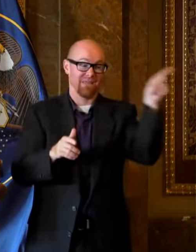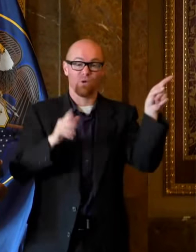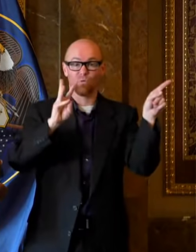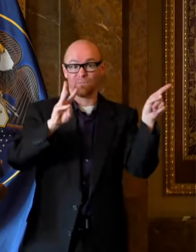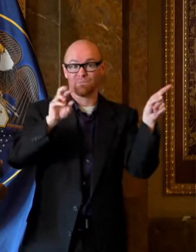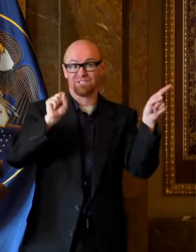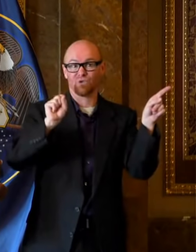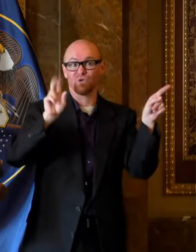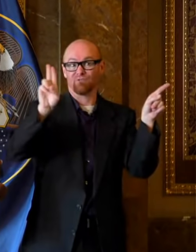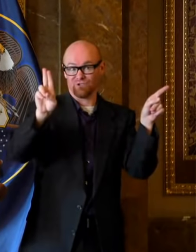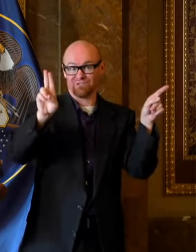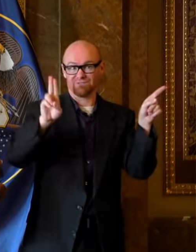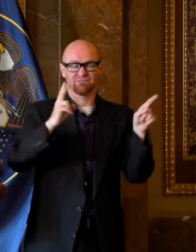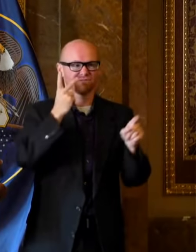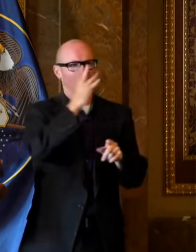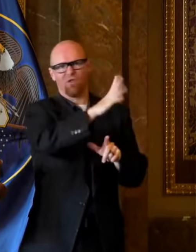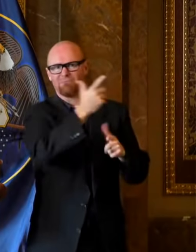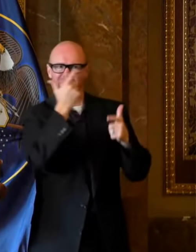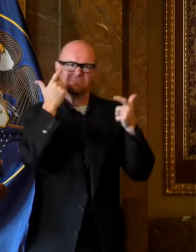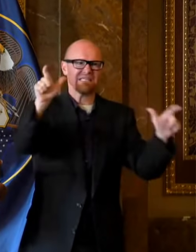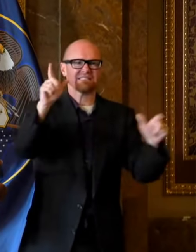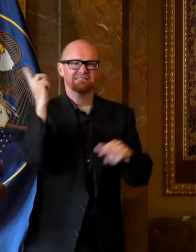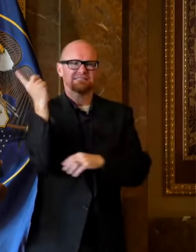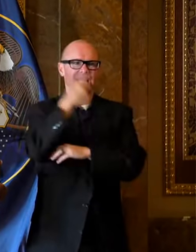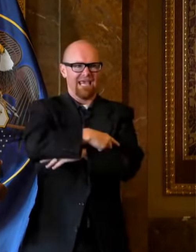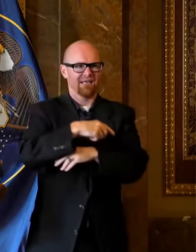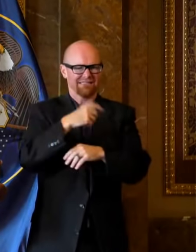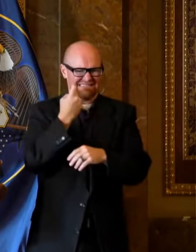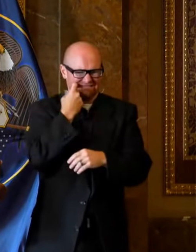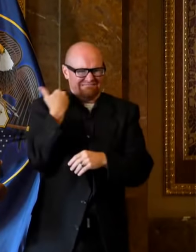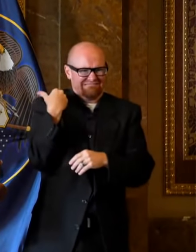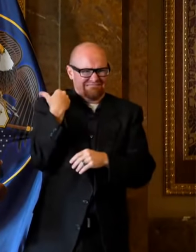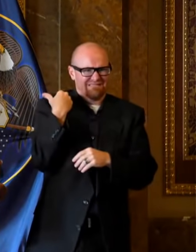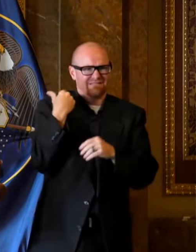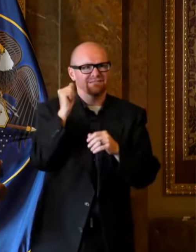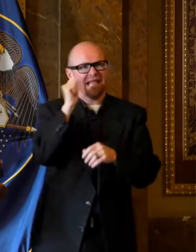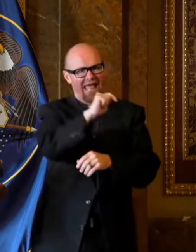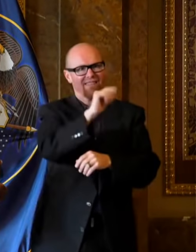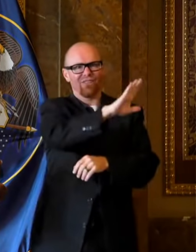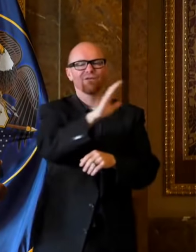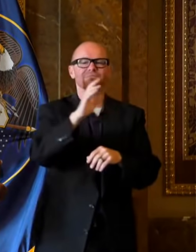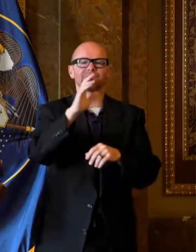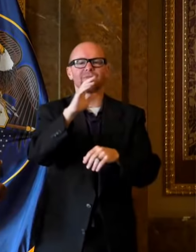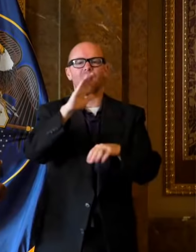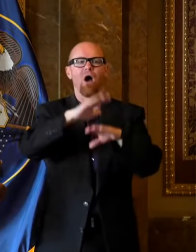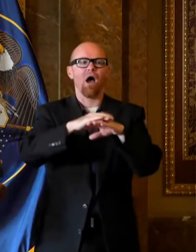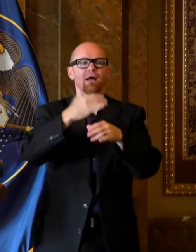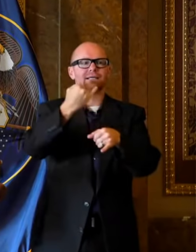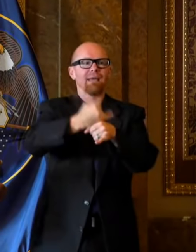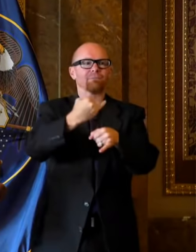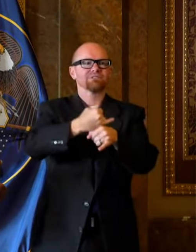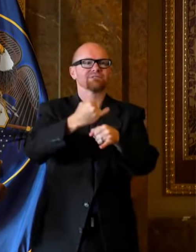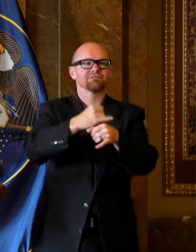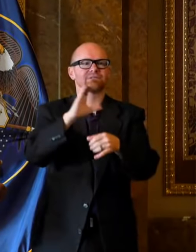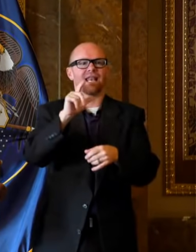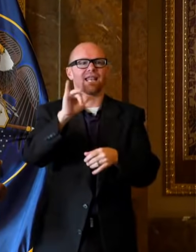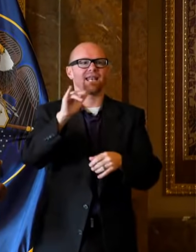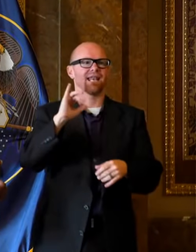University. I know they saw their biggest day ever at their clinics when that requirement went out. And